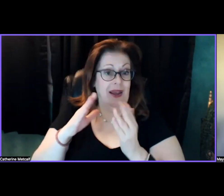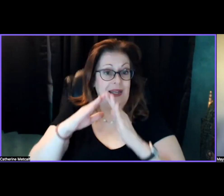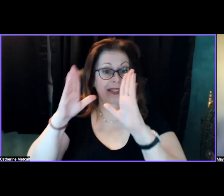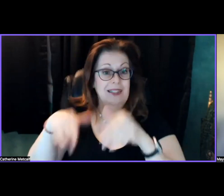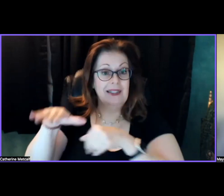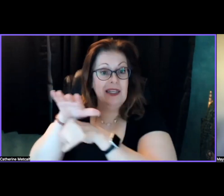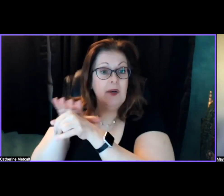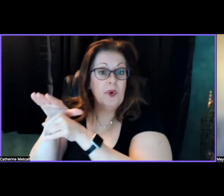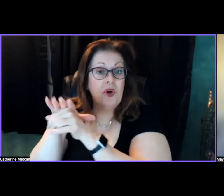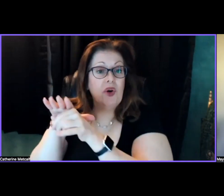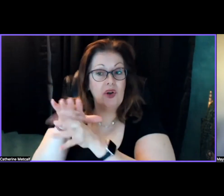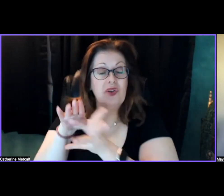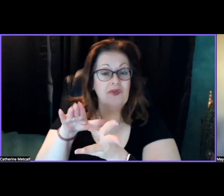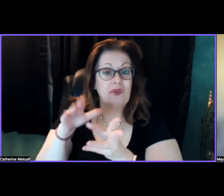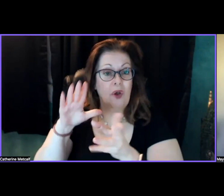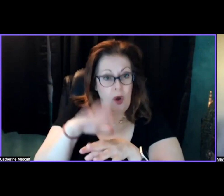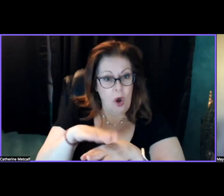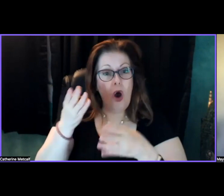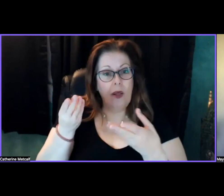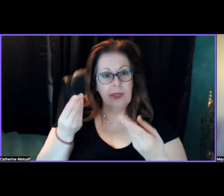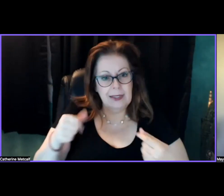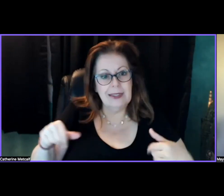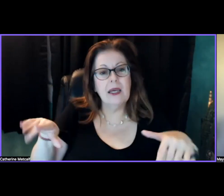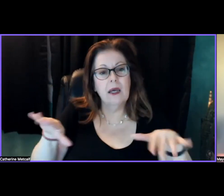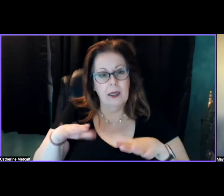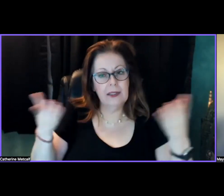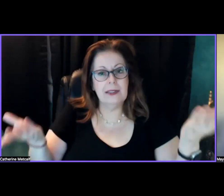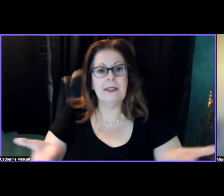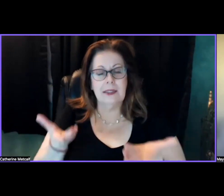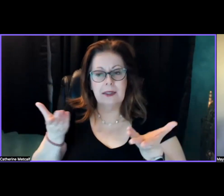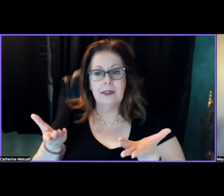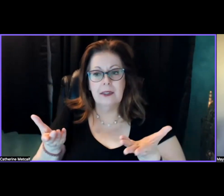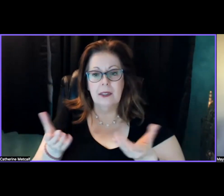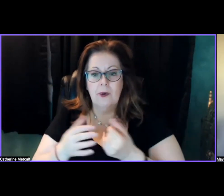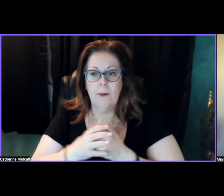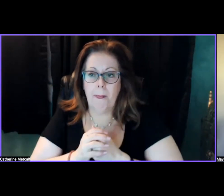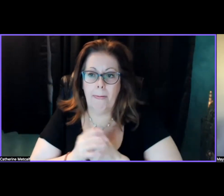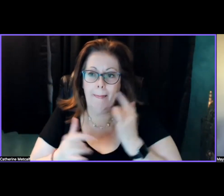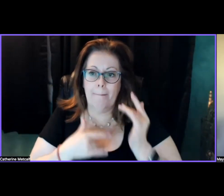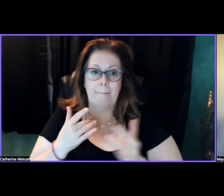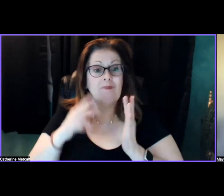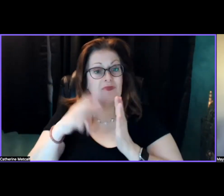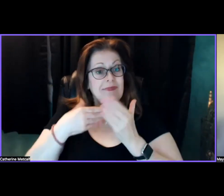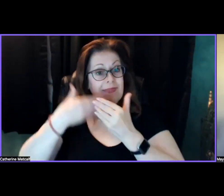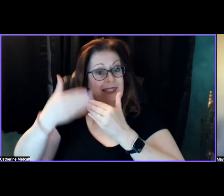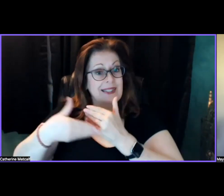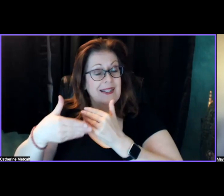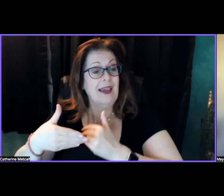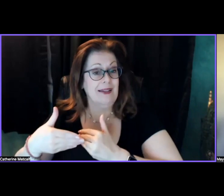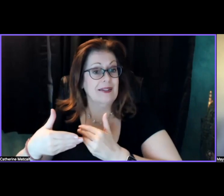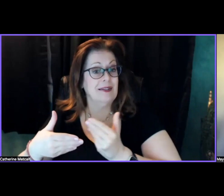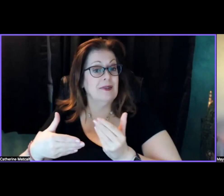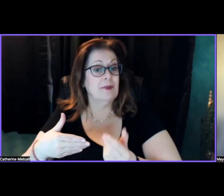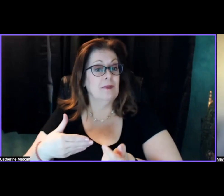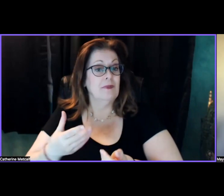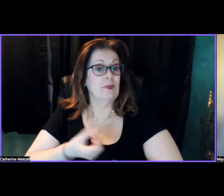next. And this poem is some new shit. So I'm excited to read it with you all.